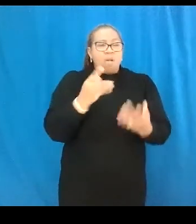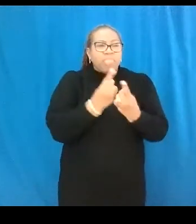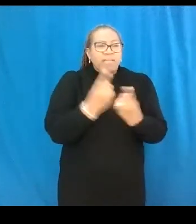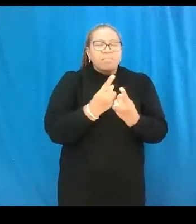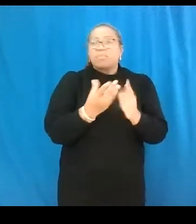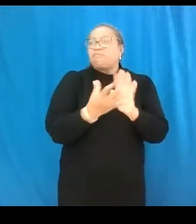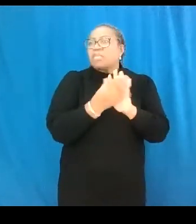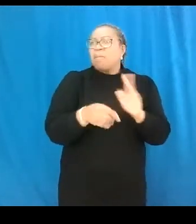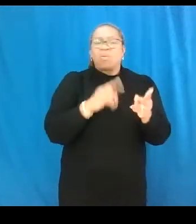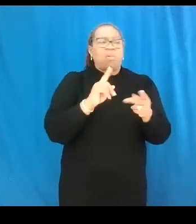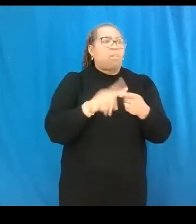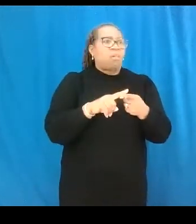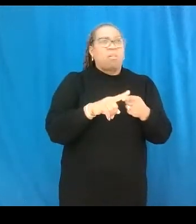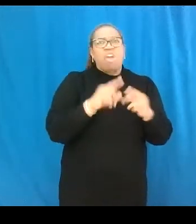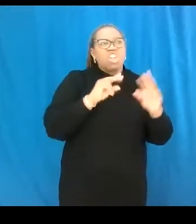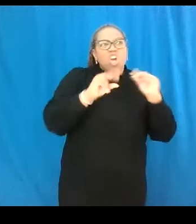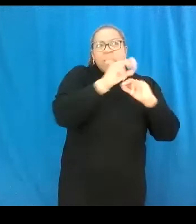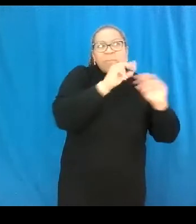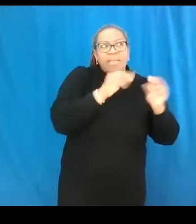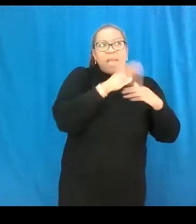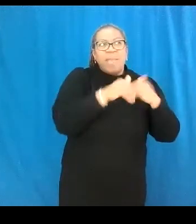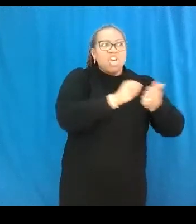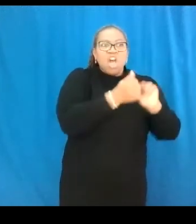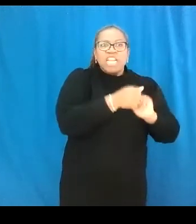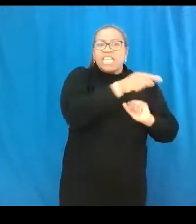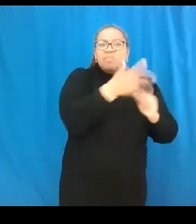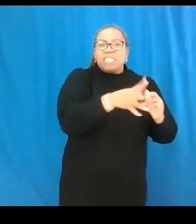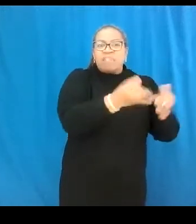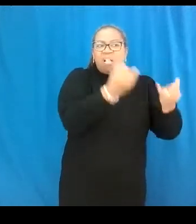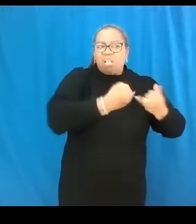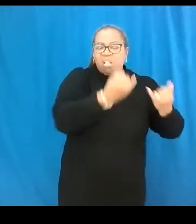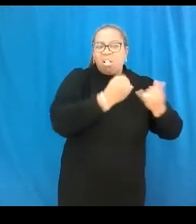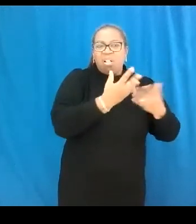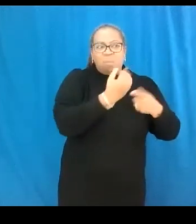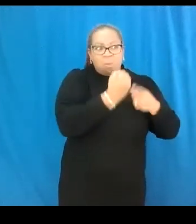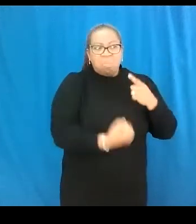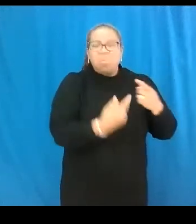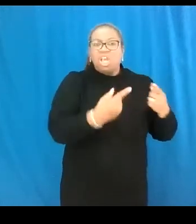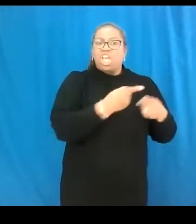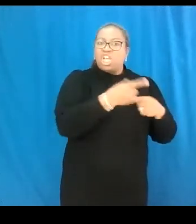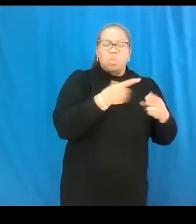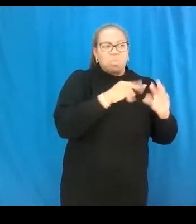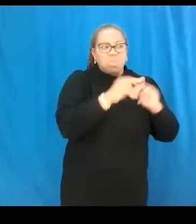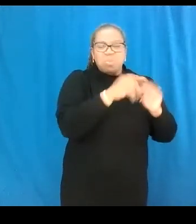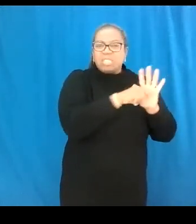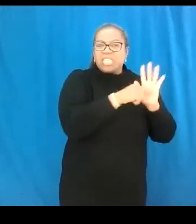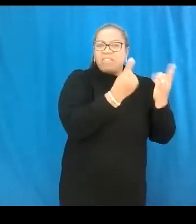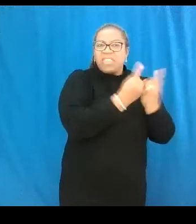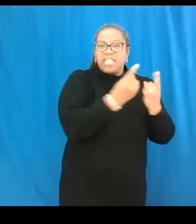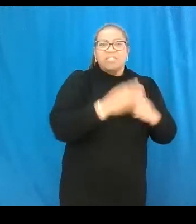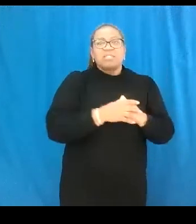who undermined you, lashing out on a waiter because your food is taking too long, it's too